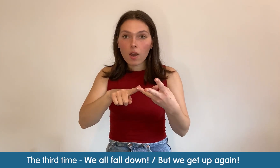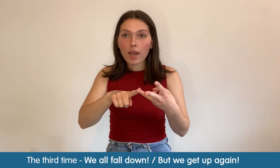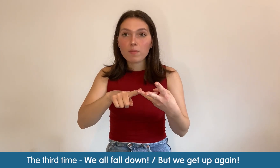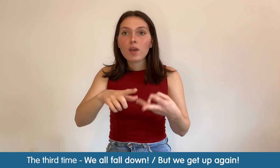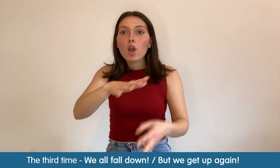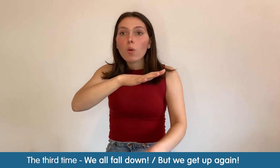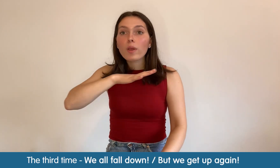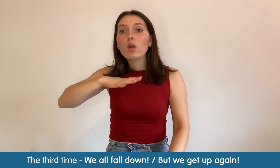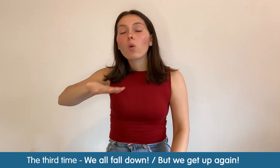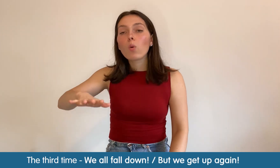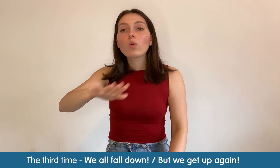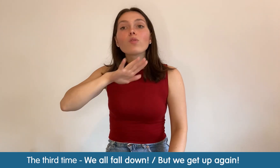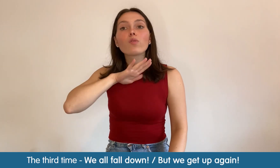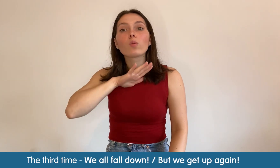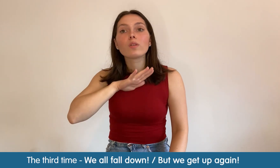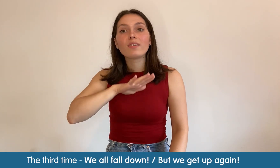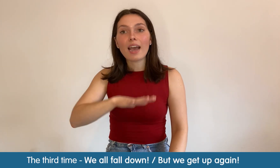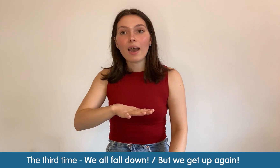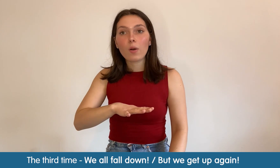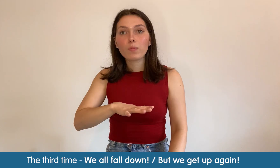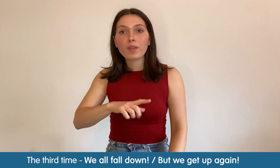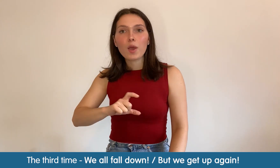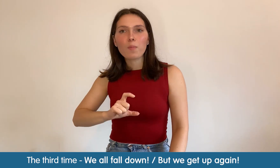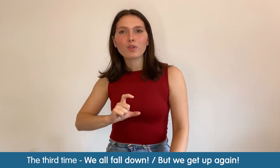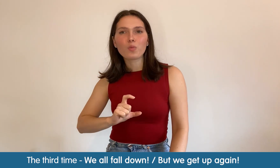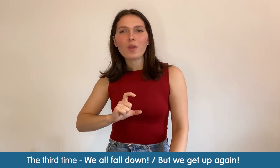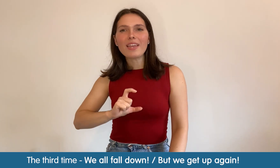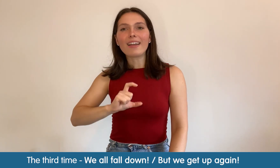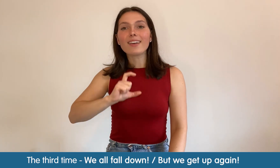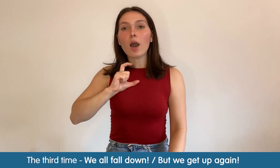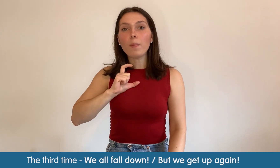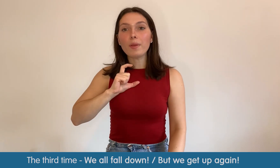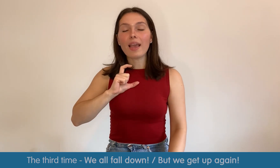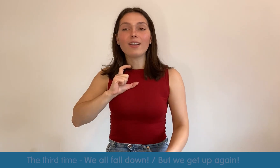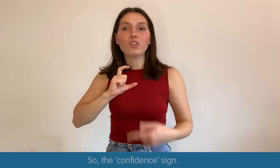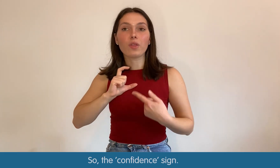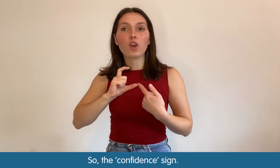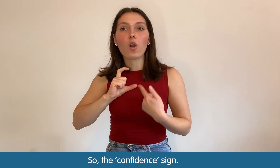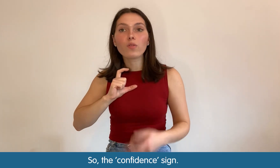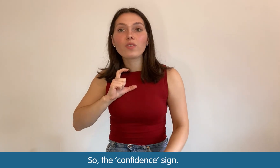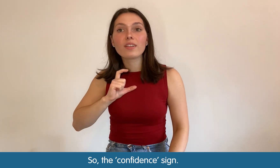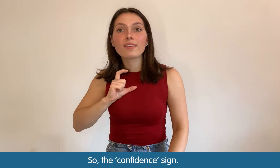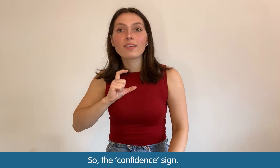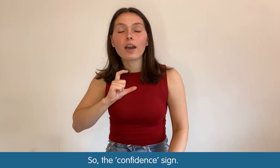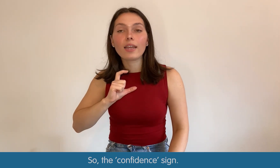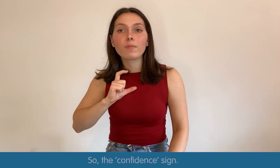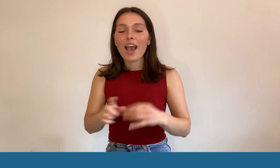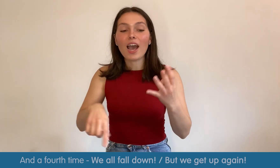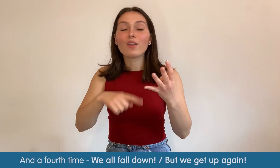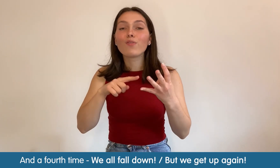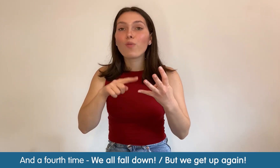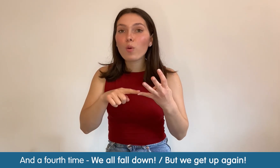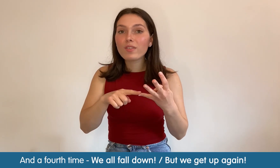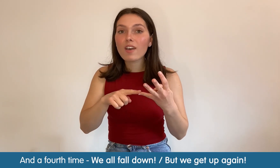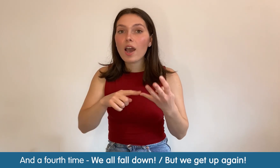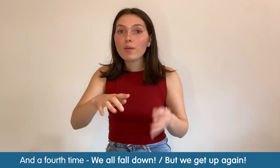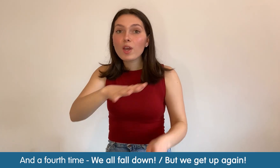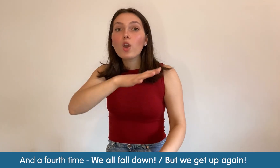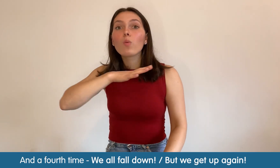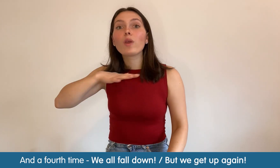time, we all fall down, but we get up again, so the confidence sign. And the fourth time, we